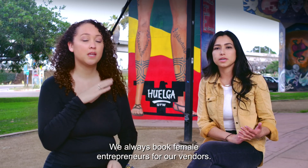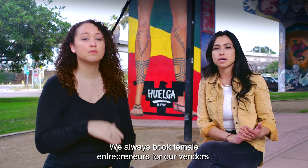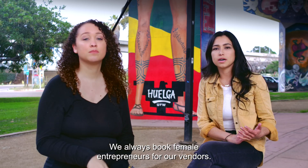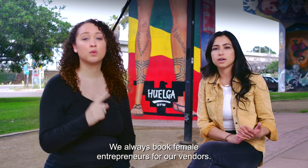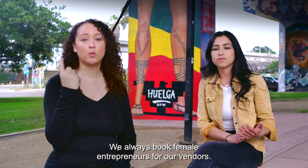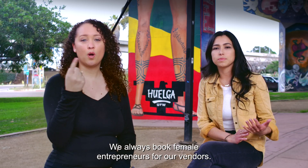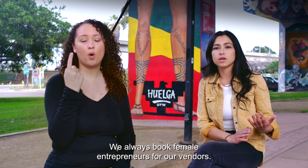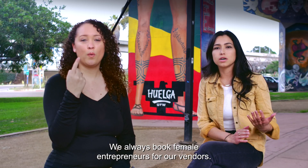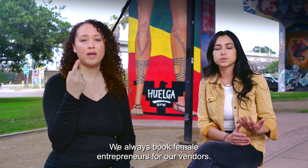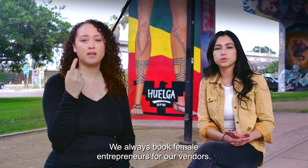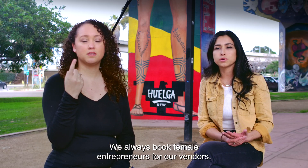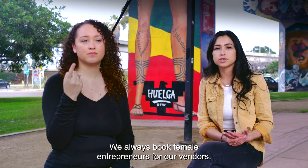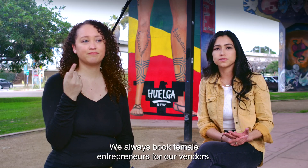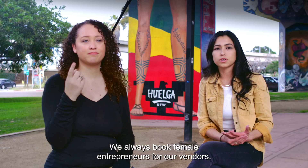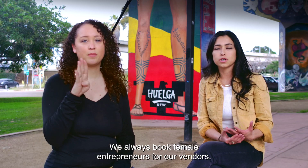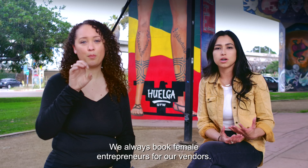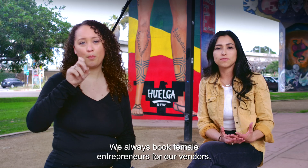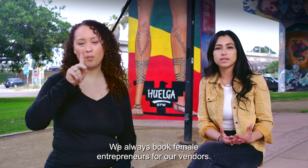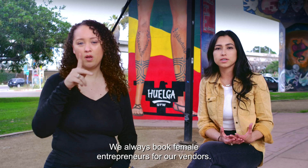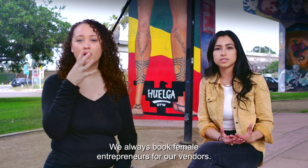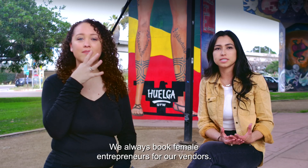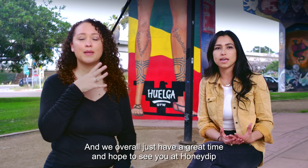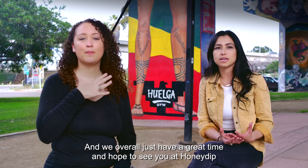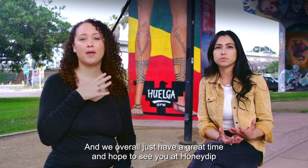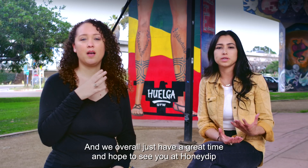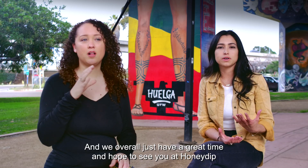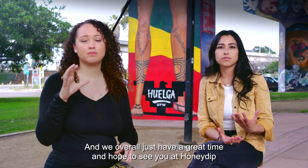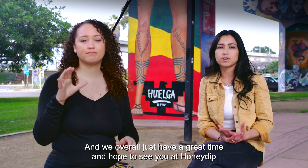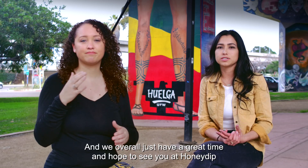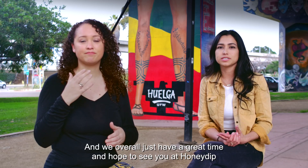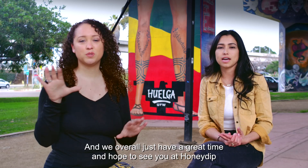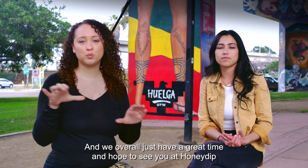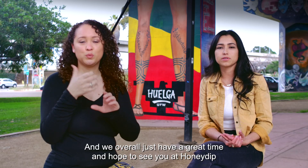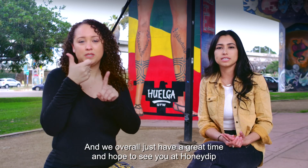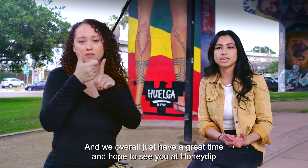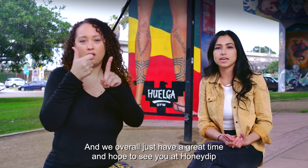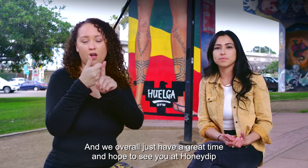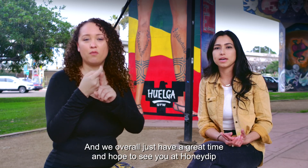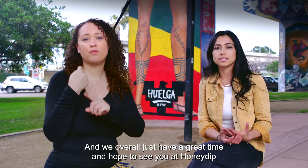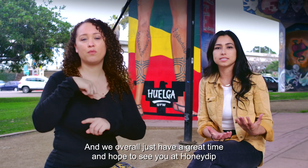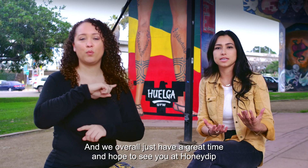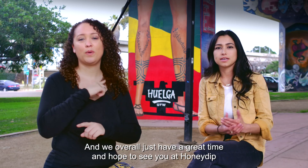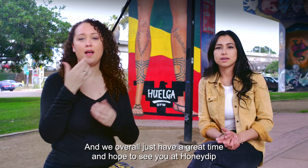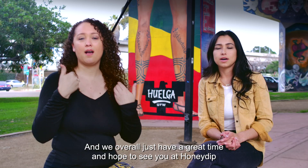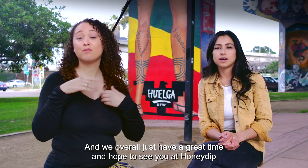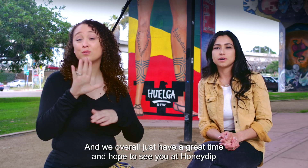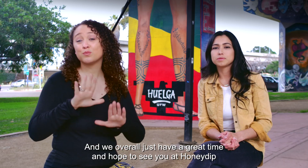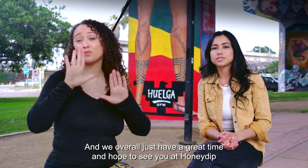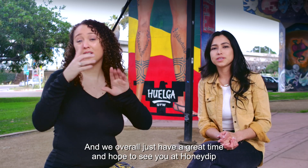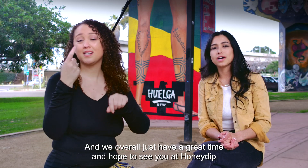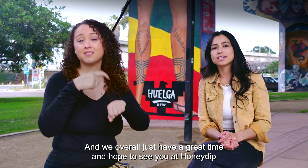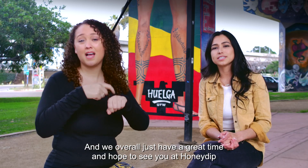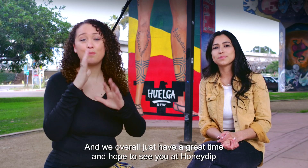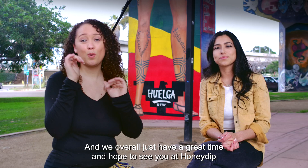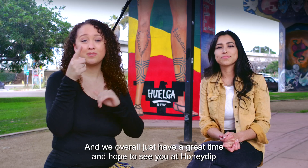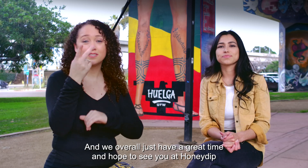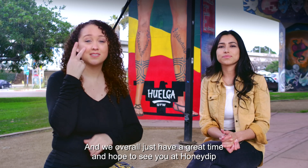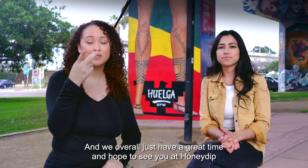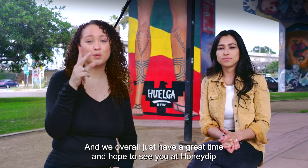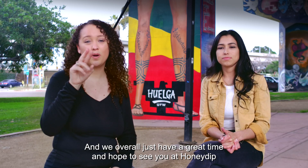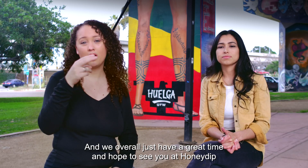always book female entrepreneurs for our vendors, and we overall just have a great time and hope to see you at Honey